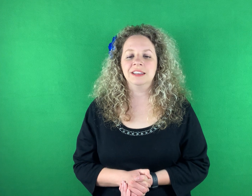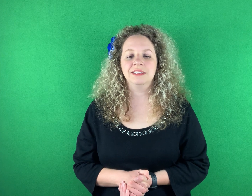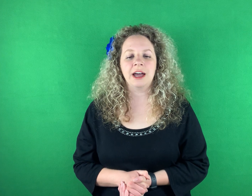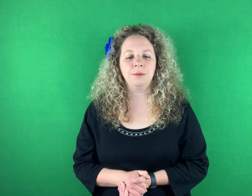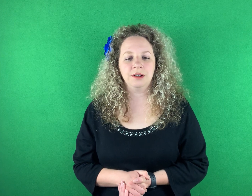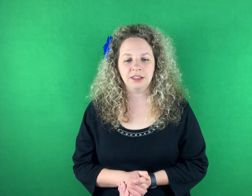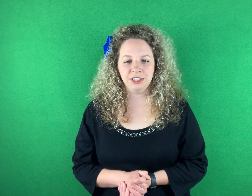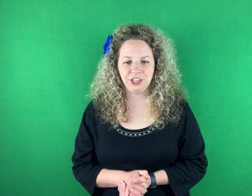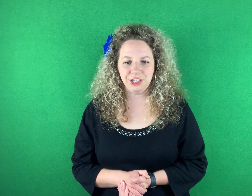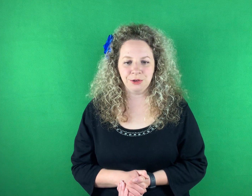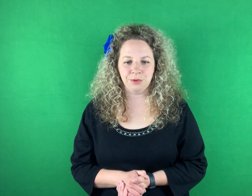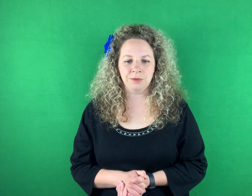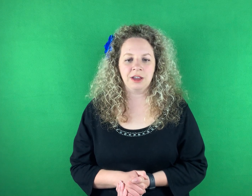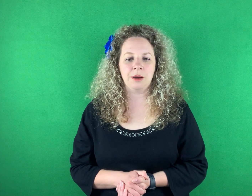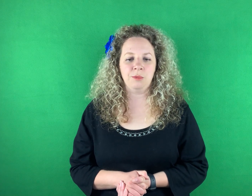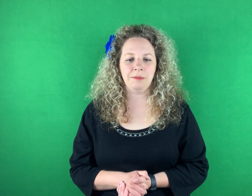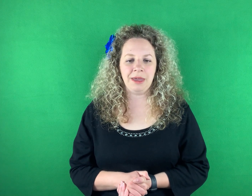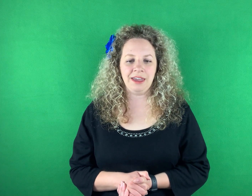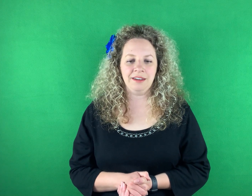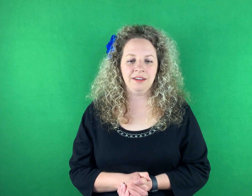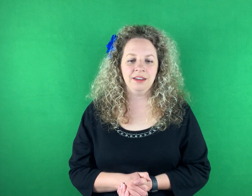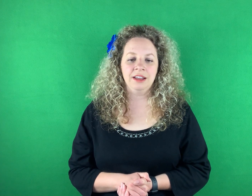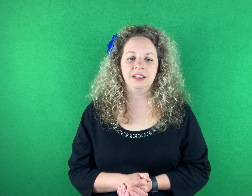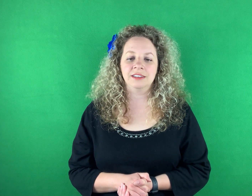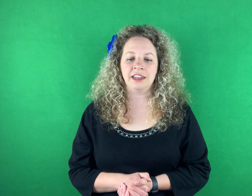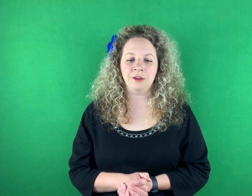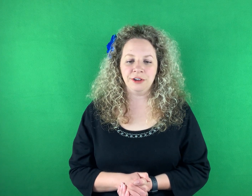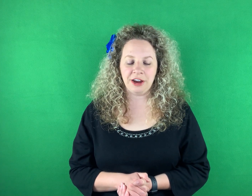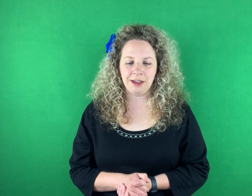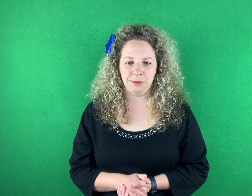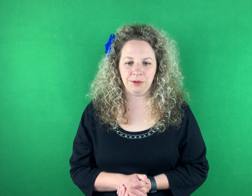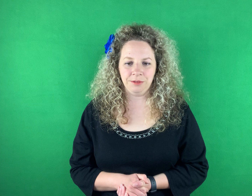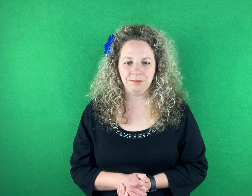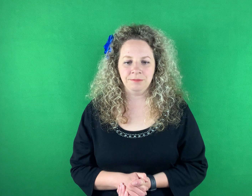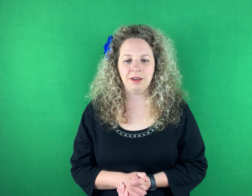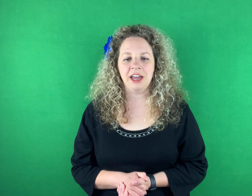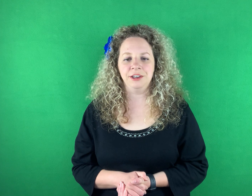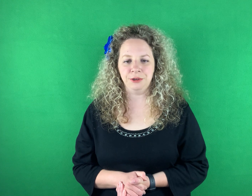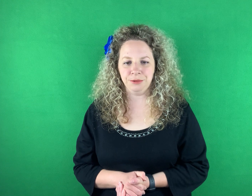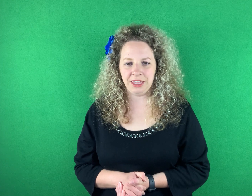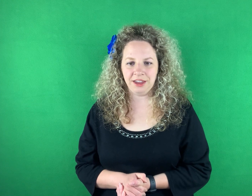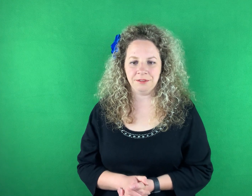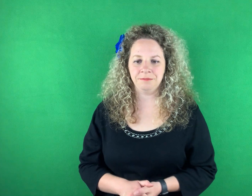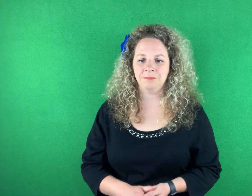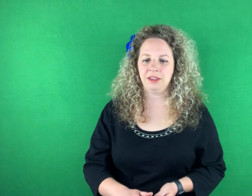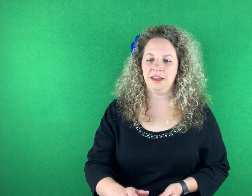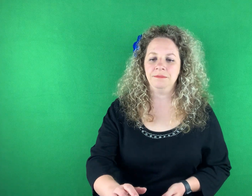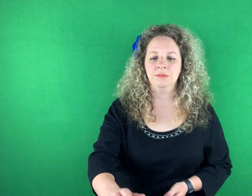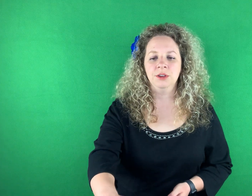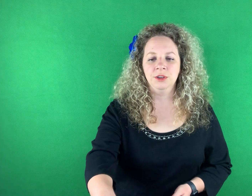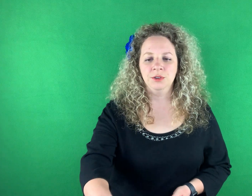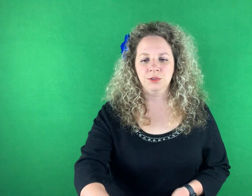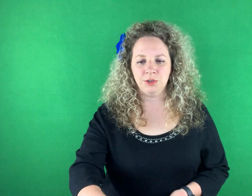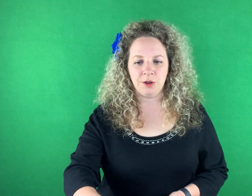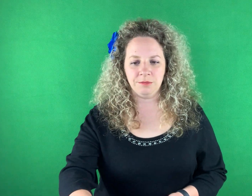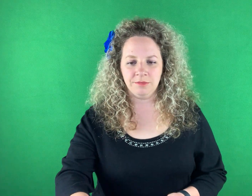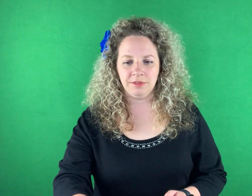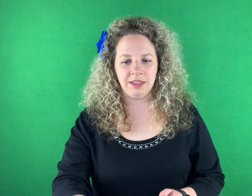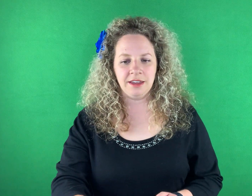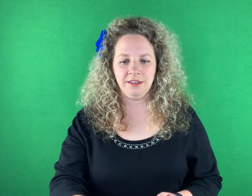I will cling to you, come what may, because I know you're able. I know you can, okay? So again,